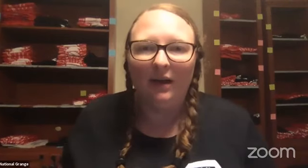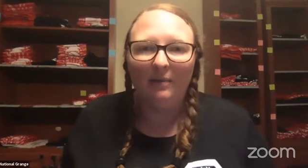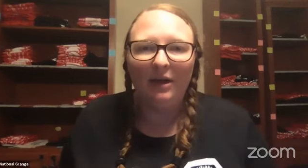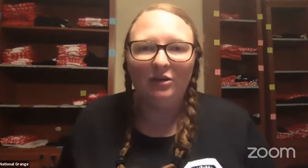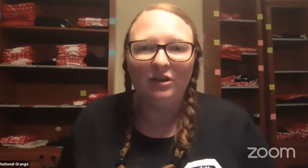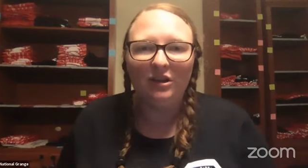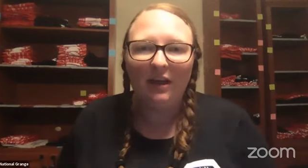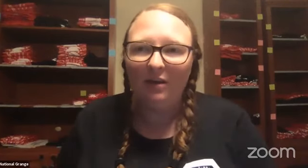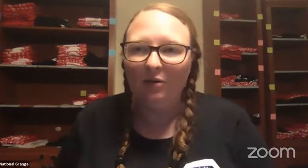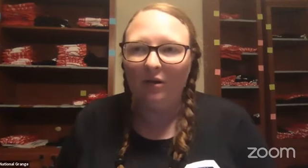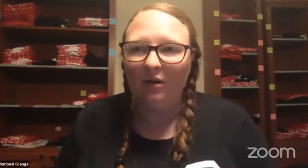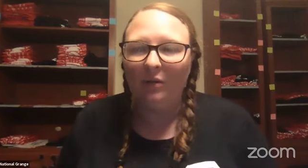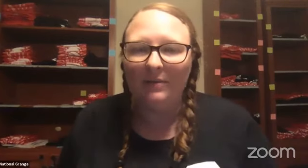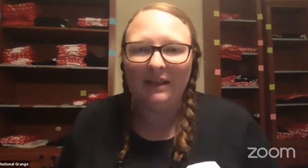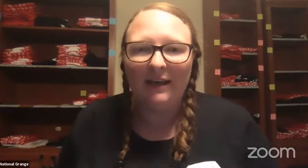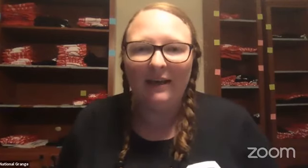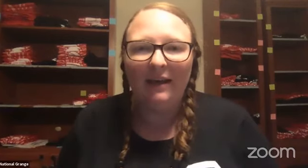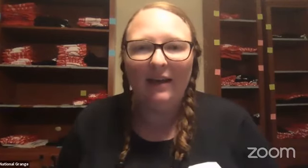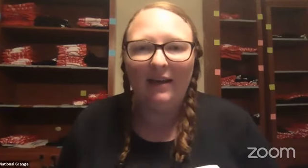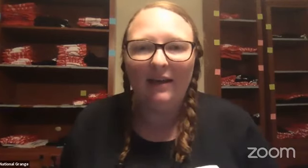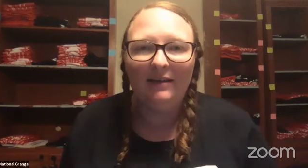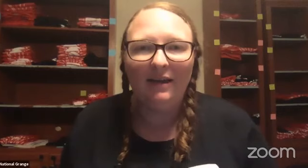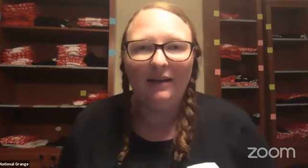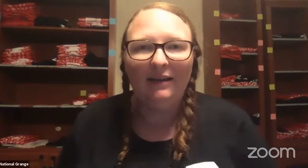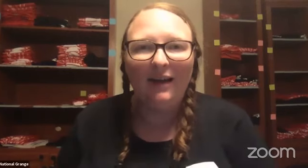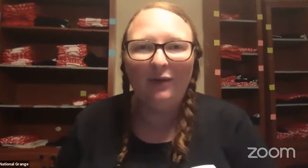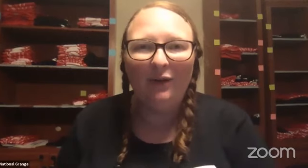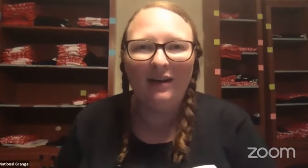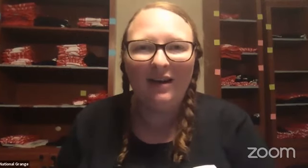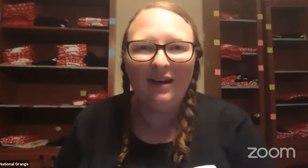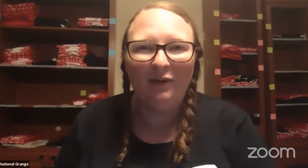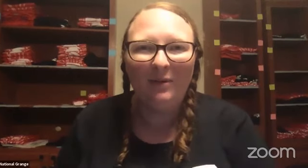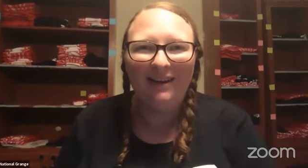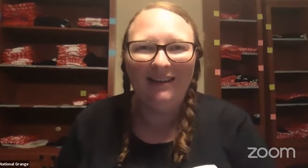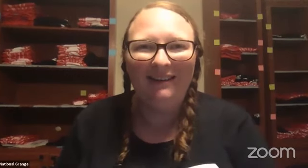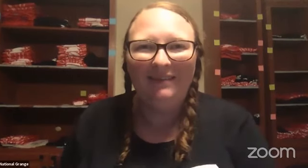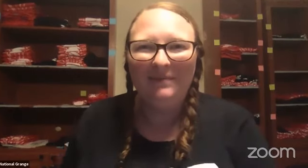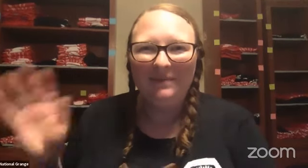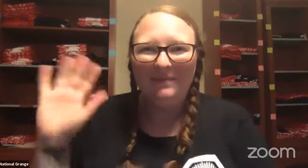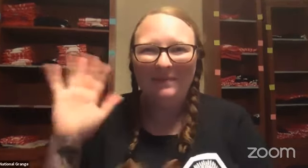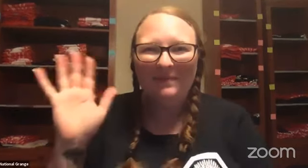patrons chain or on our website. And have a great night, everybody. All right.